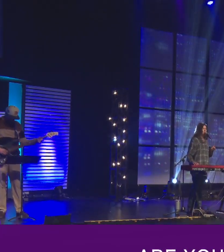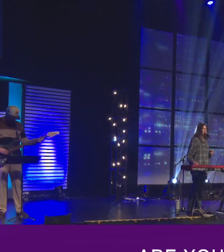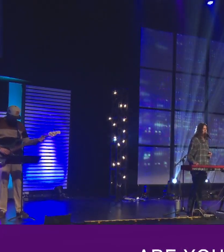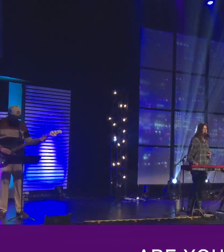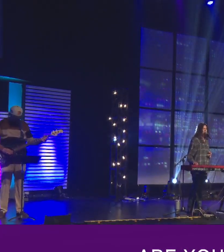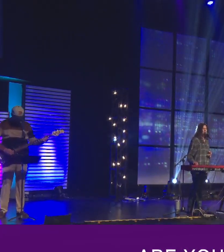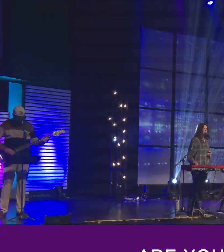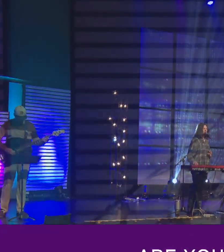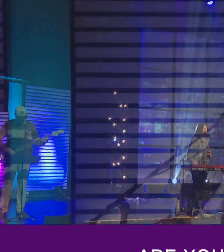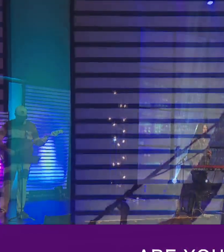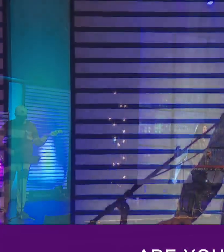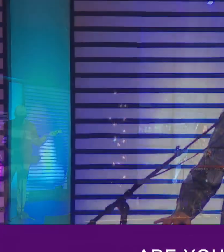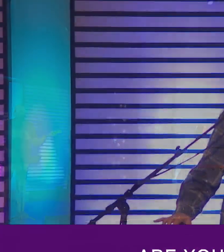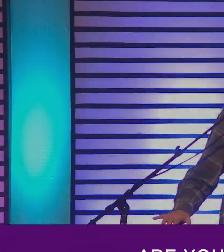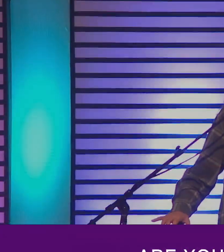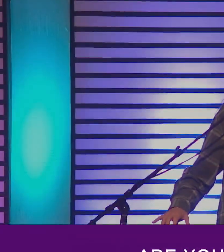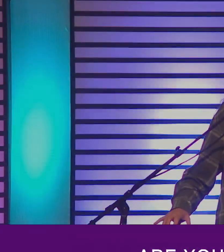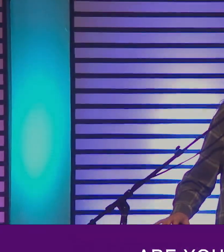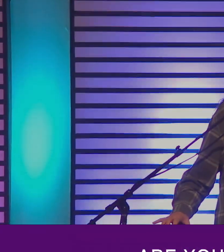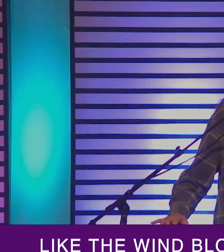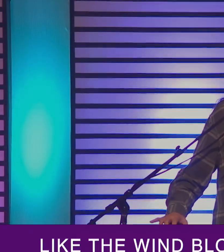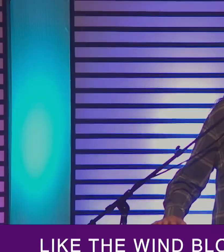Are you moving